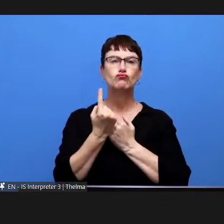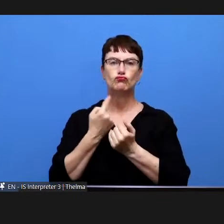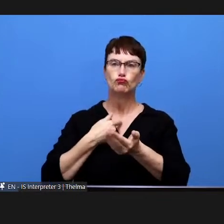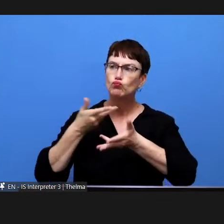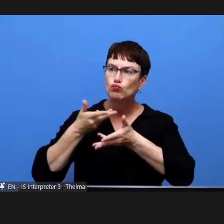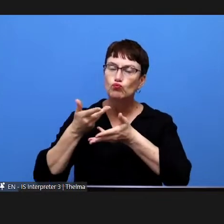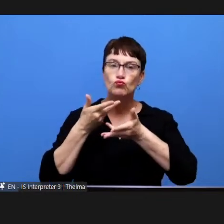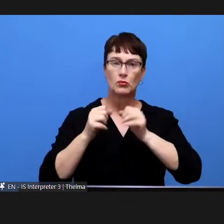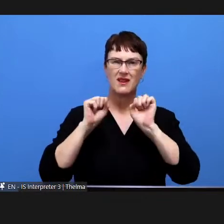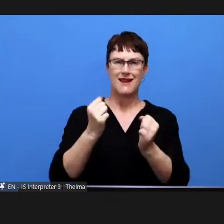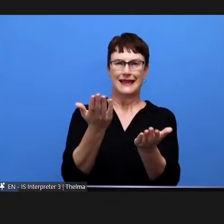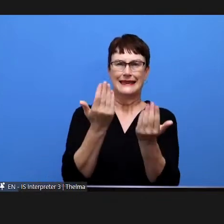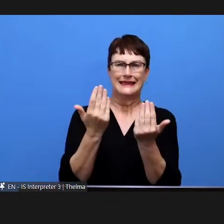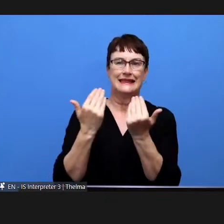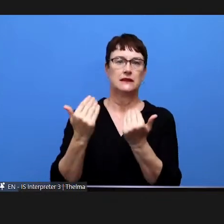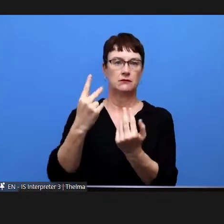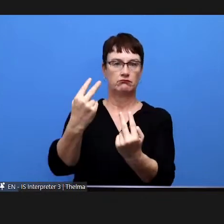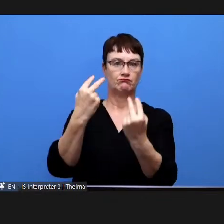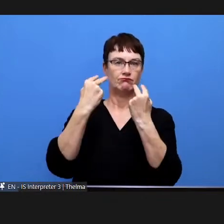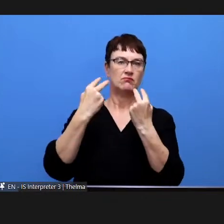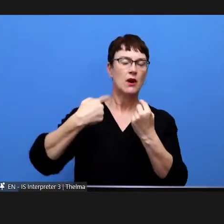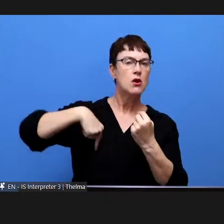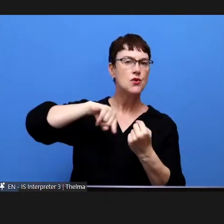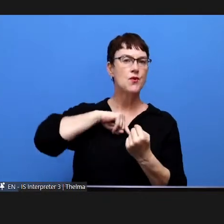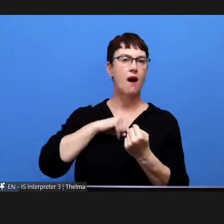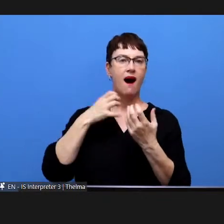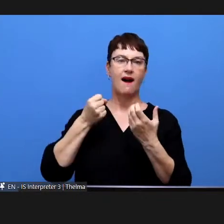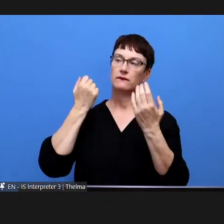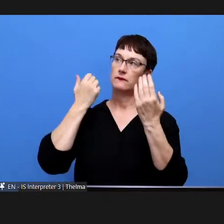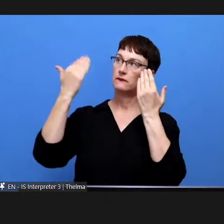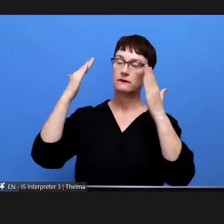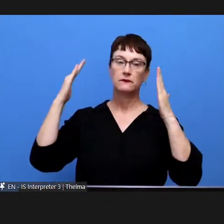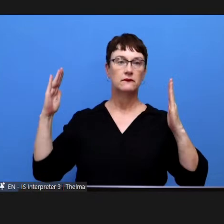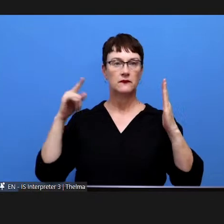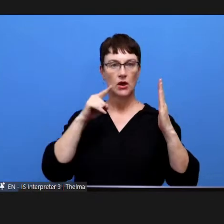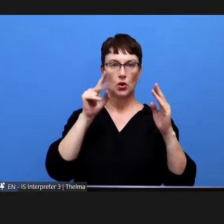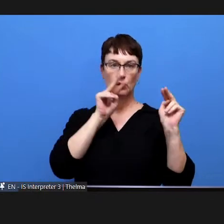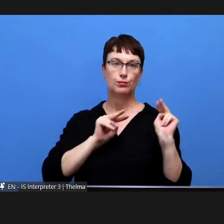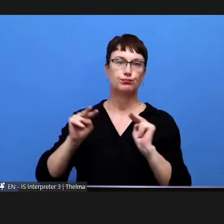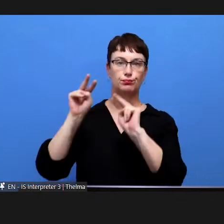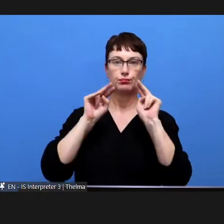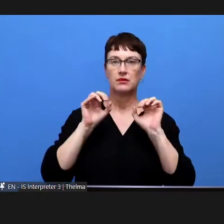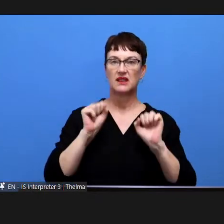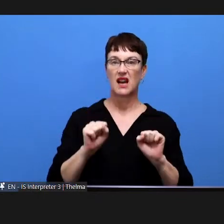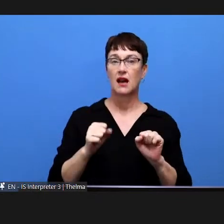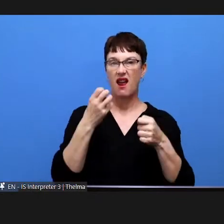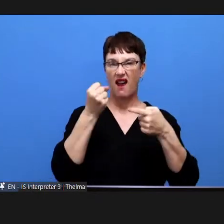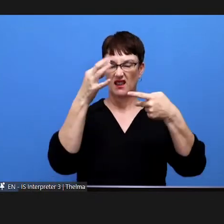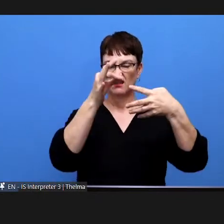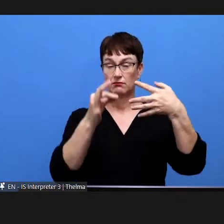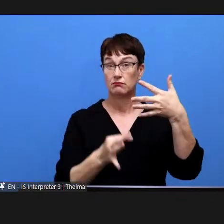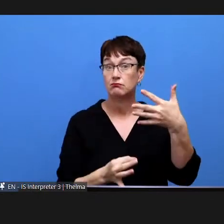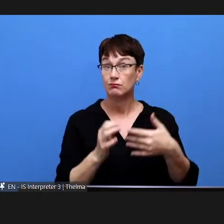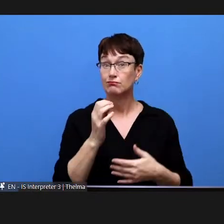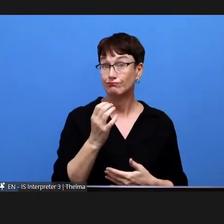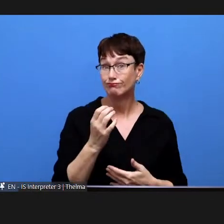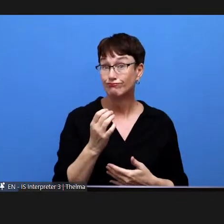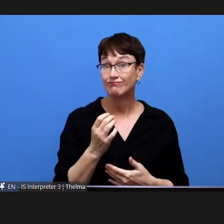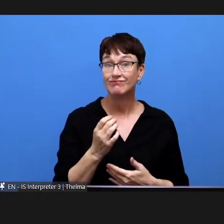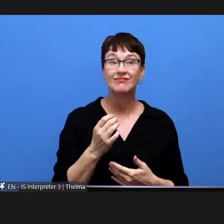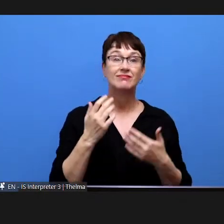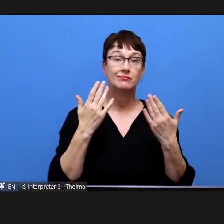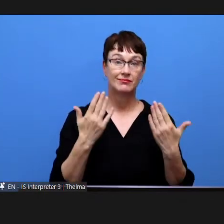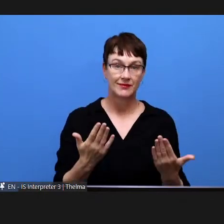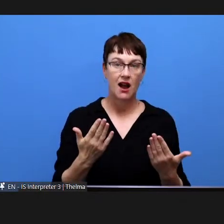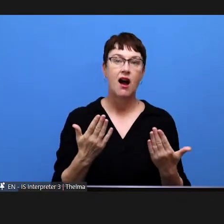such processes whenever we are called upon. Thank you very much. Thank you, Mr. Akapo. I'll come back to this last